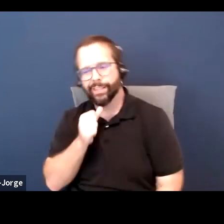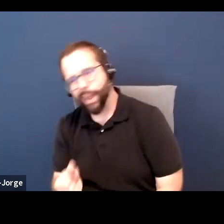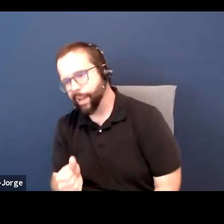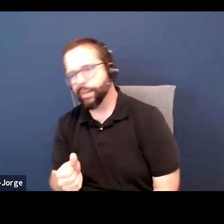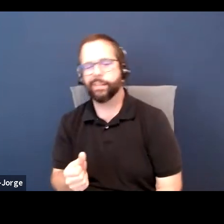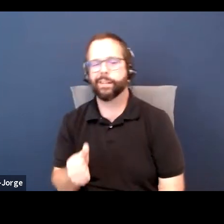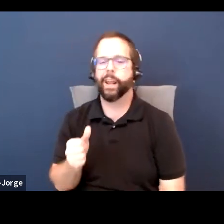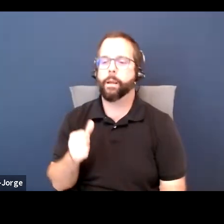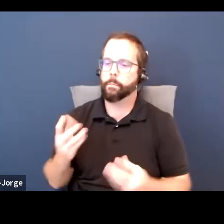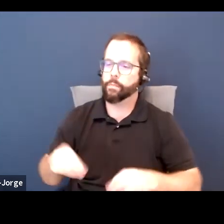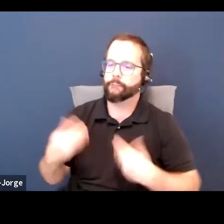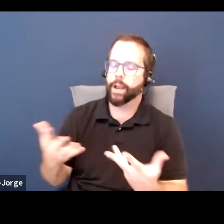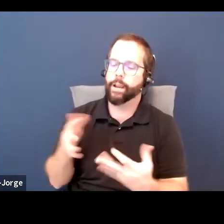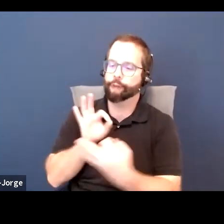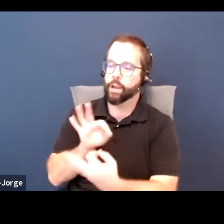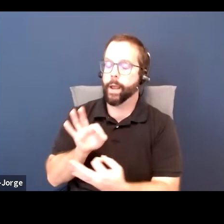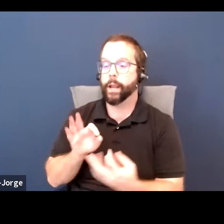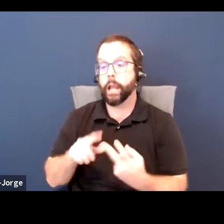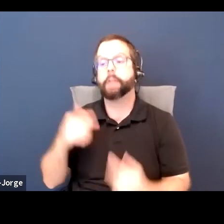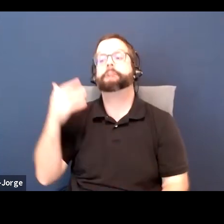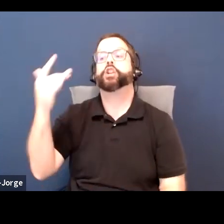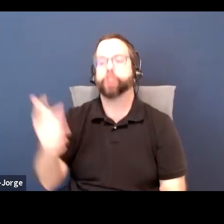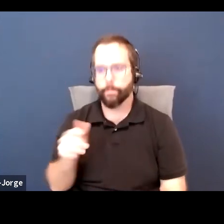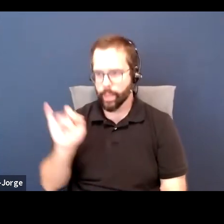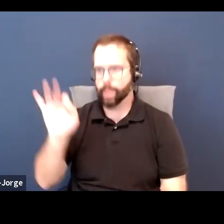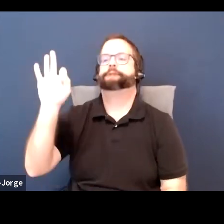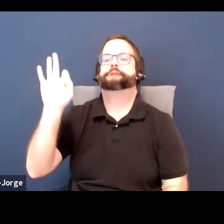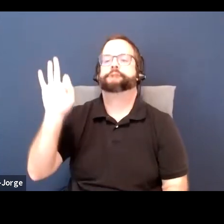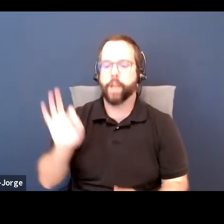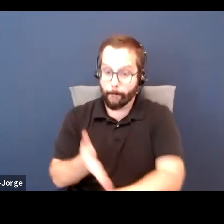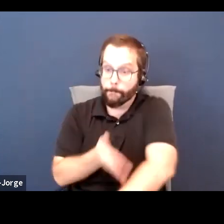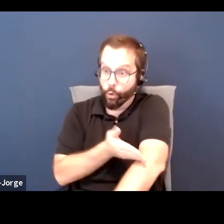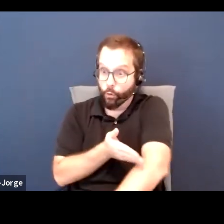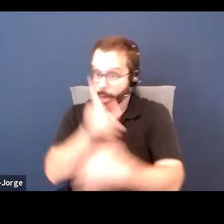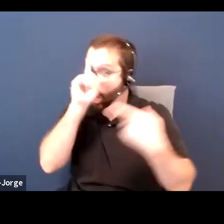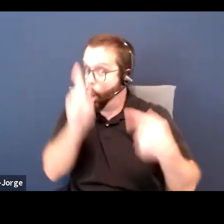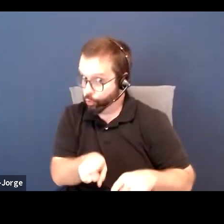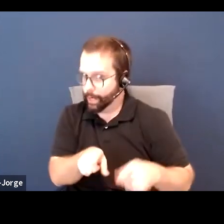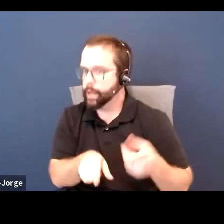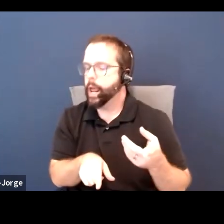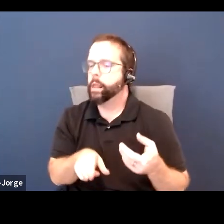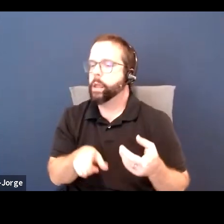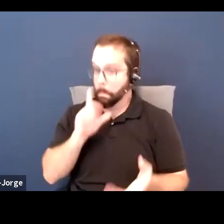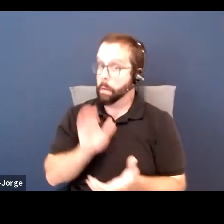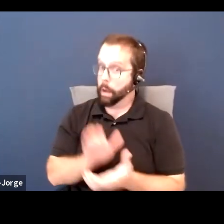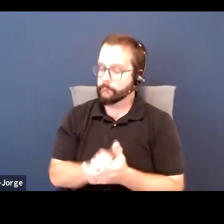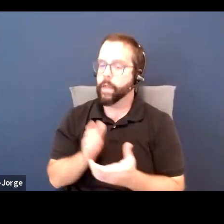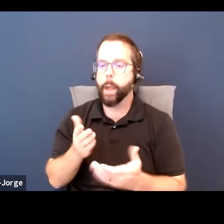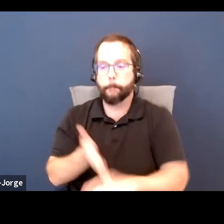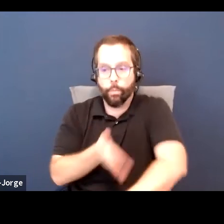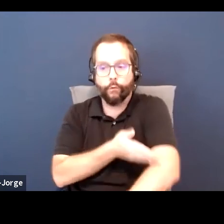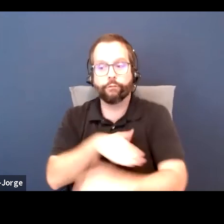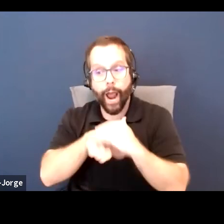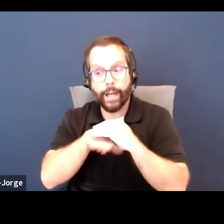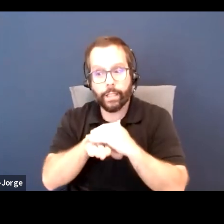and provide feedback. And then eventually, if we agree with the improvements that they're making and believe that they do improve access,